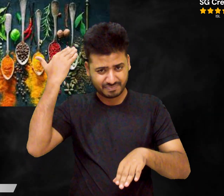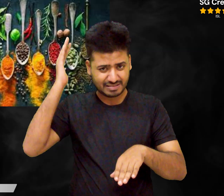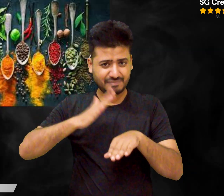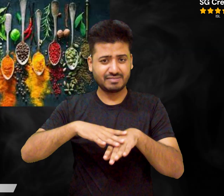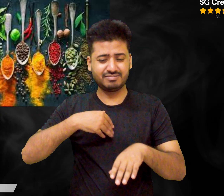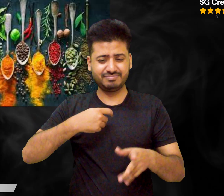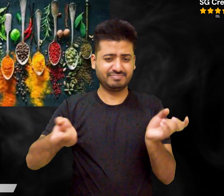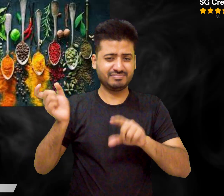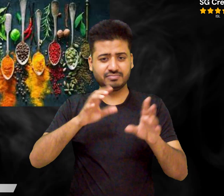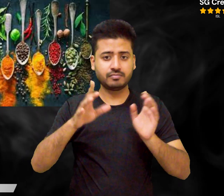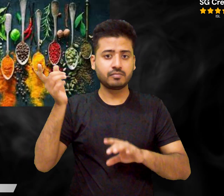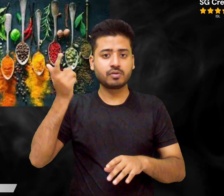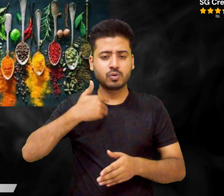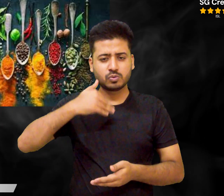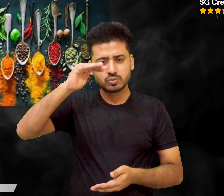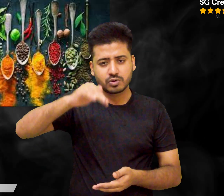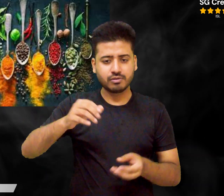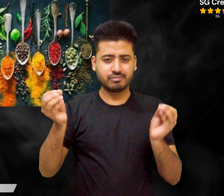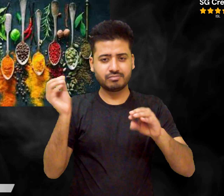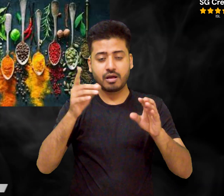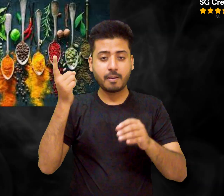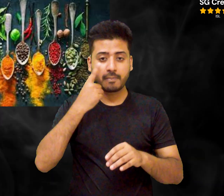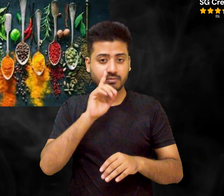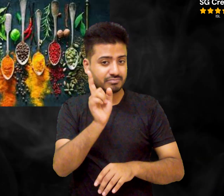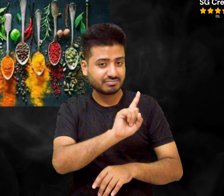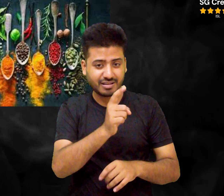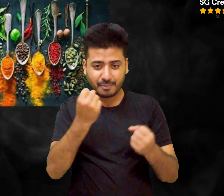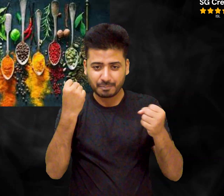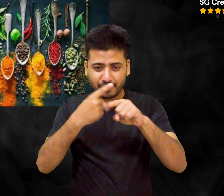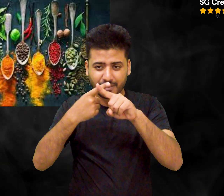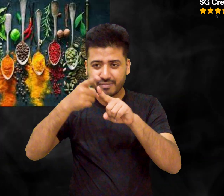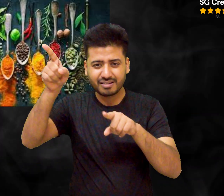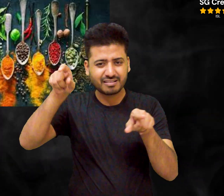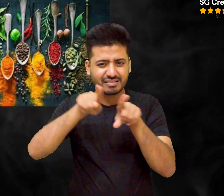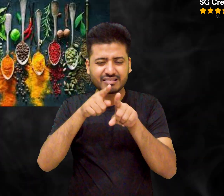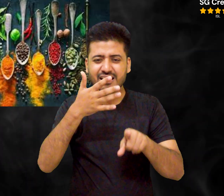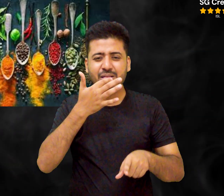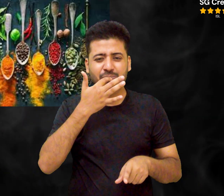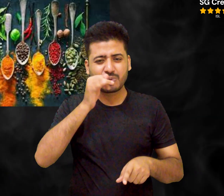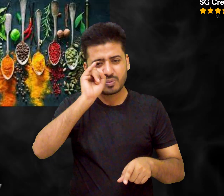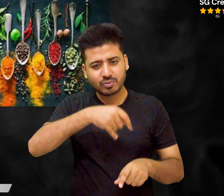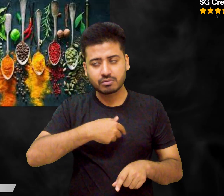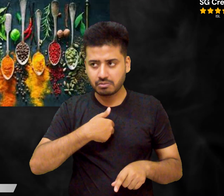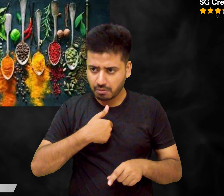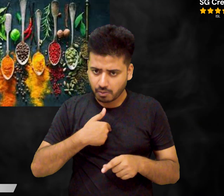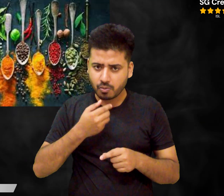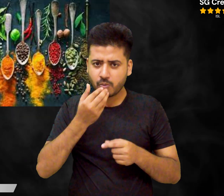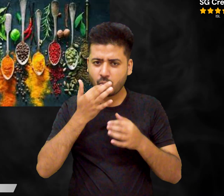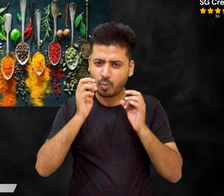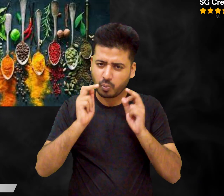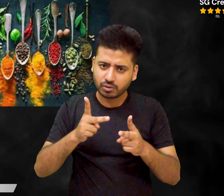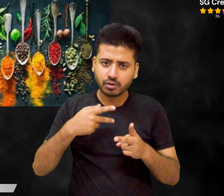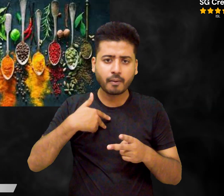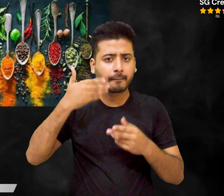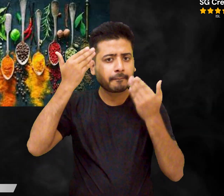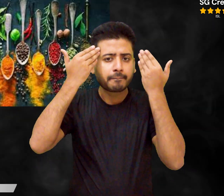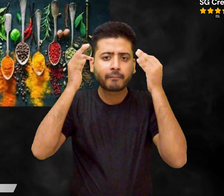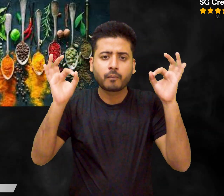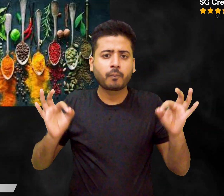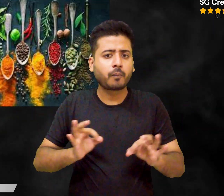dishes, consider marinating the meat with a masala blend to tenderize and infuse flavor. Curries and gravies. Spices added